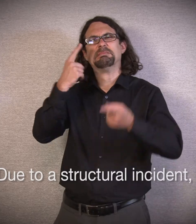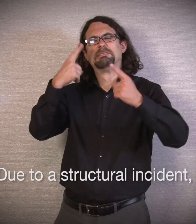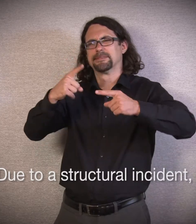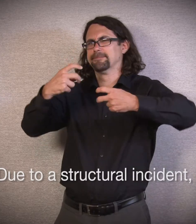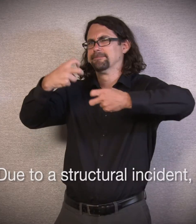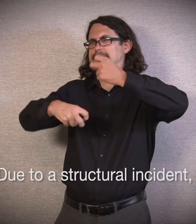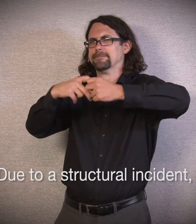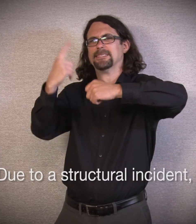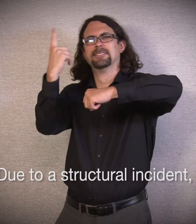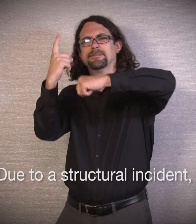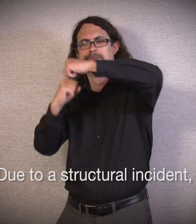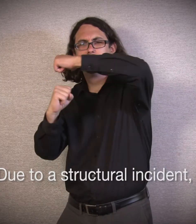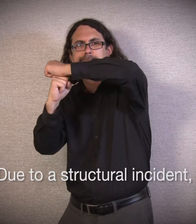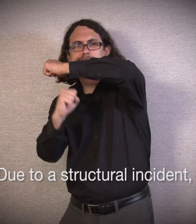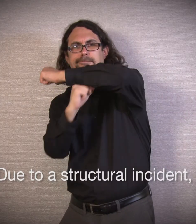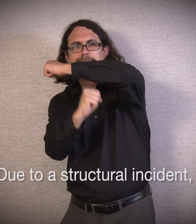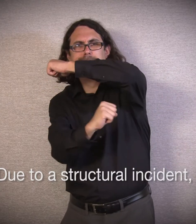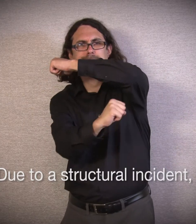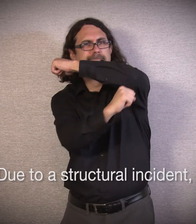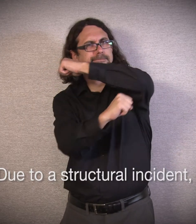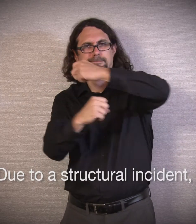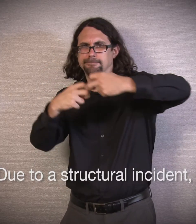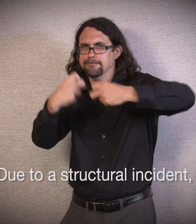due to a structural incident.